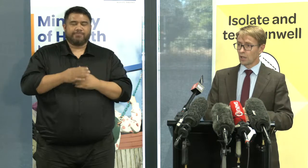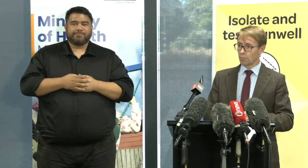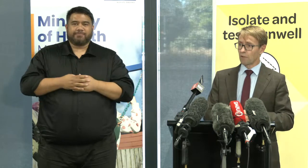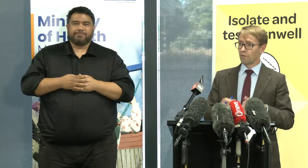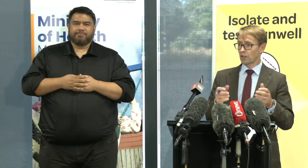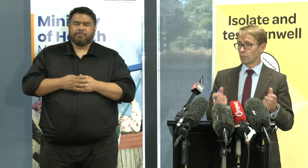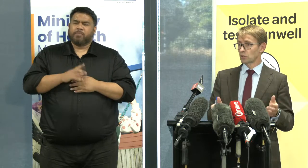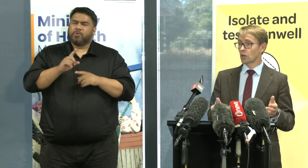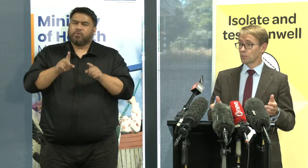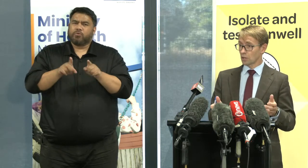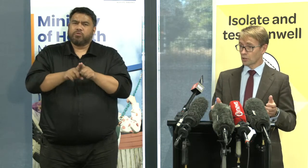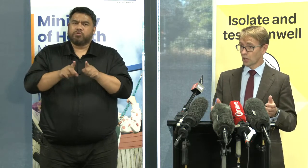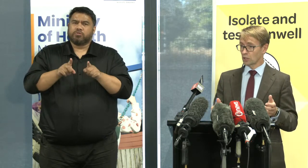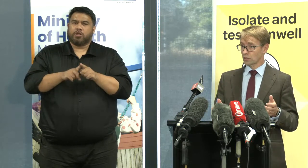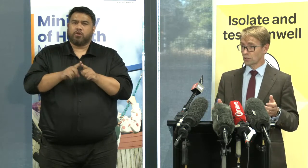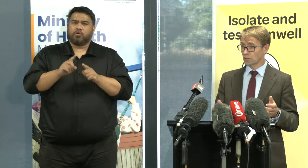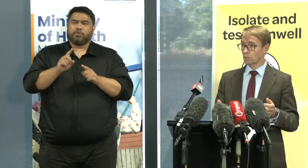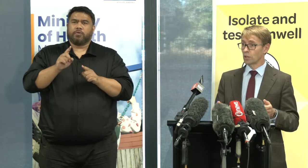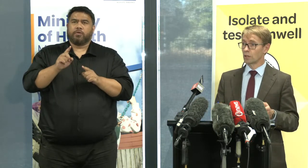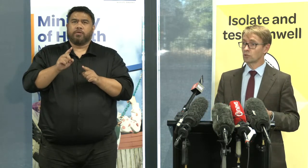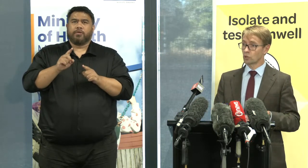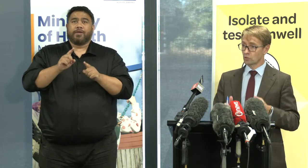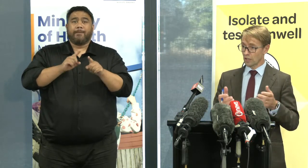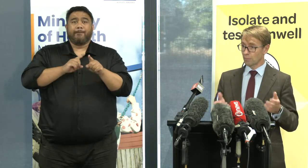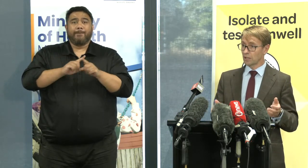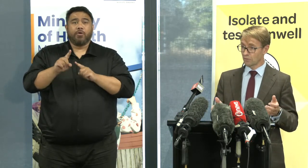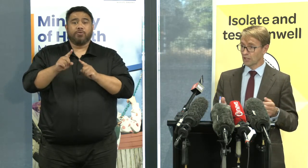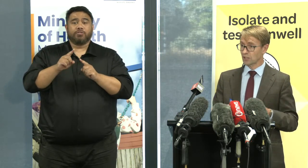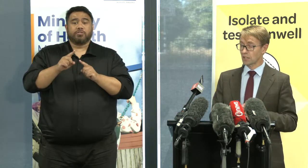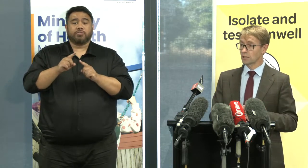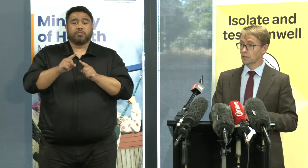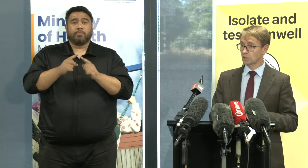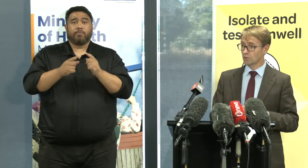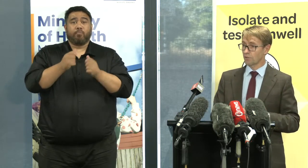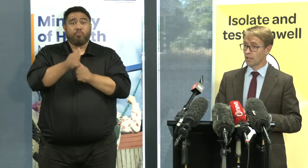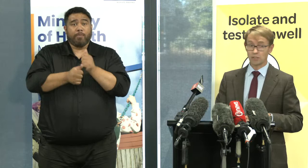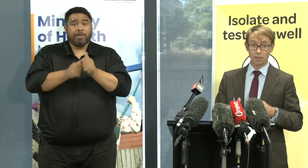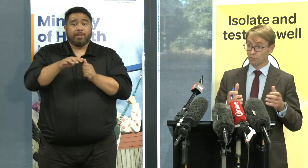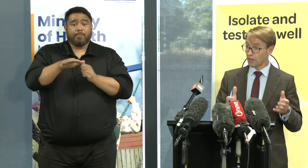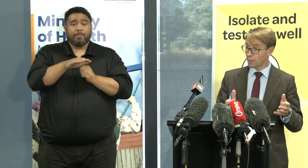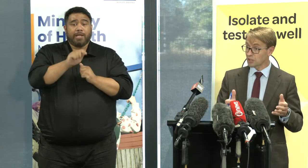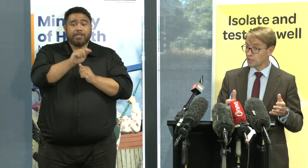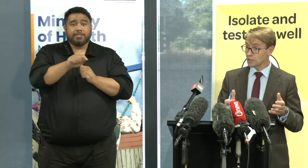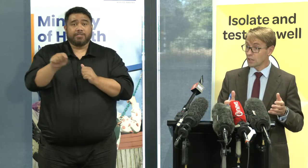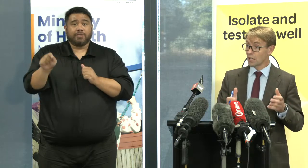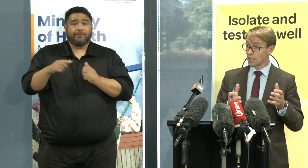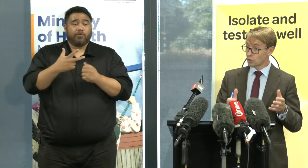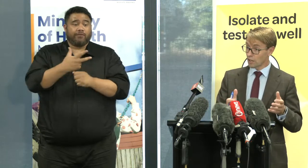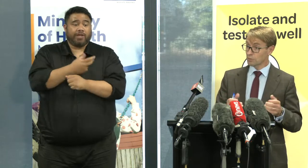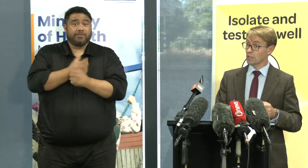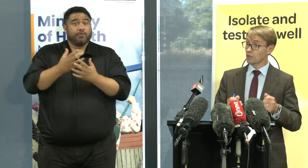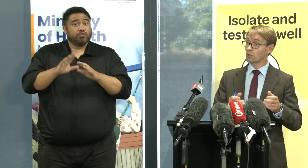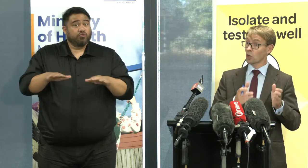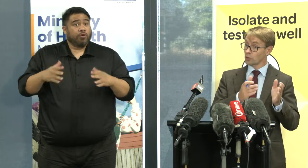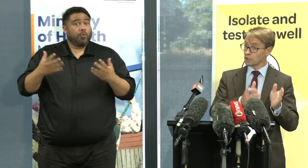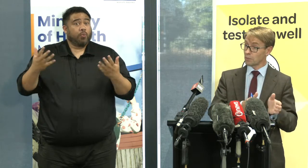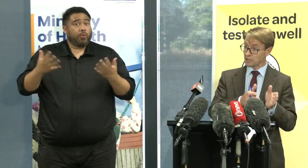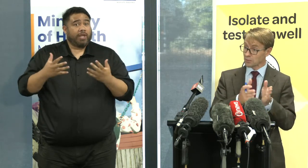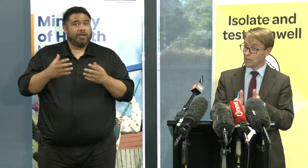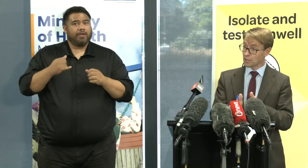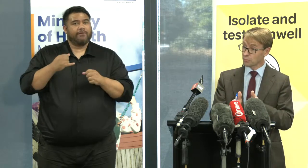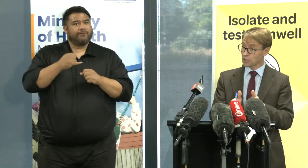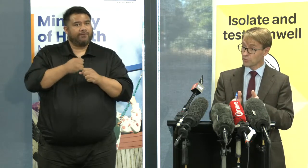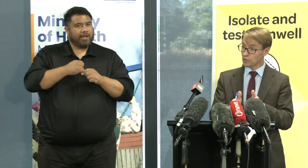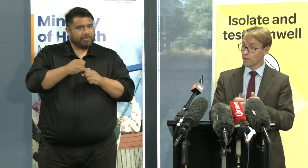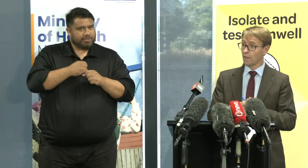that by far the most common locations where children are being vaccinated so far has been at pharmacies. Good uptake there, including